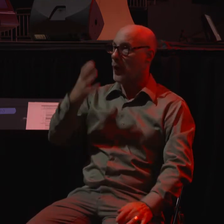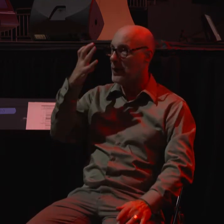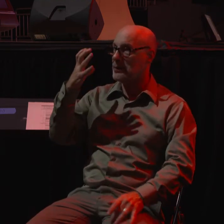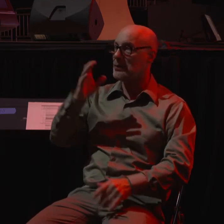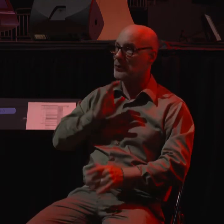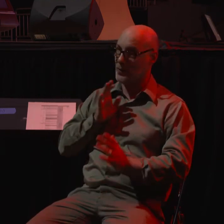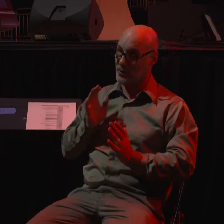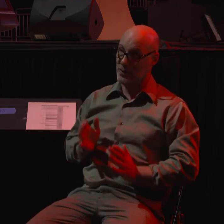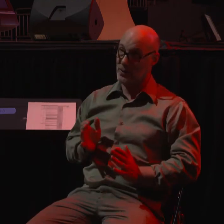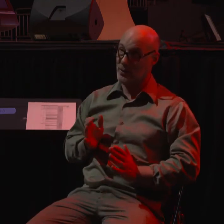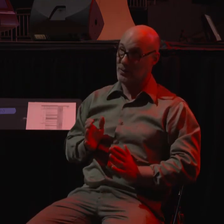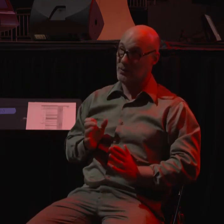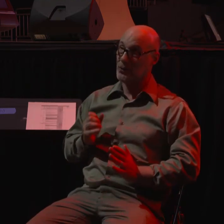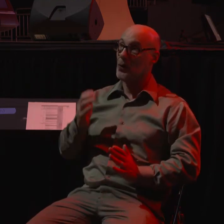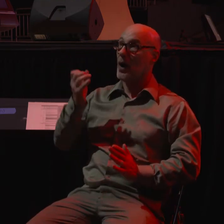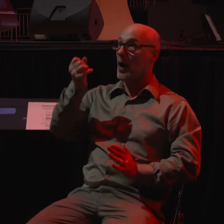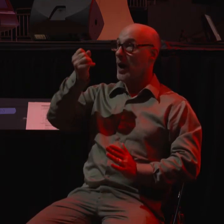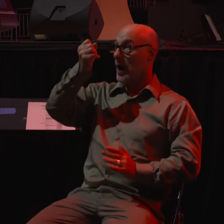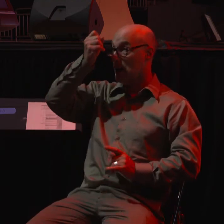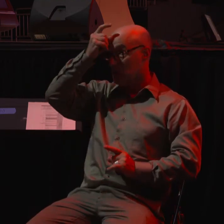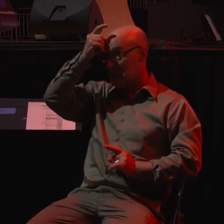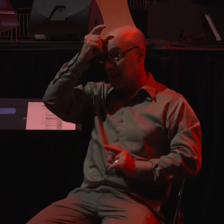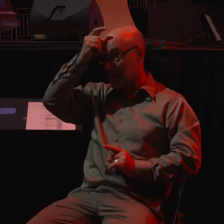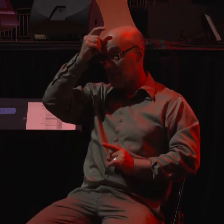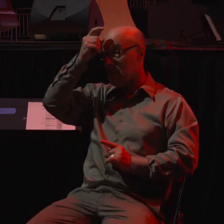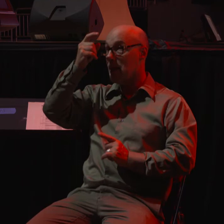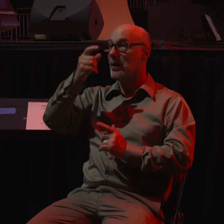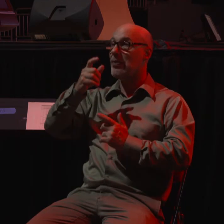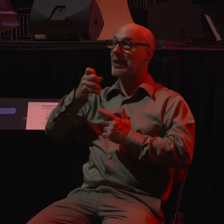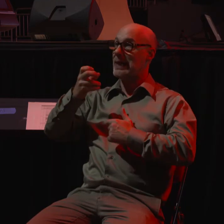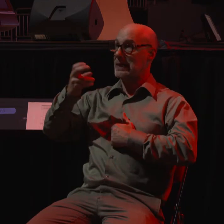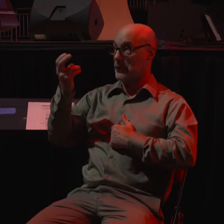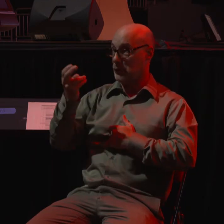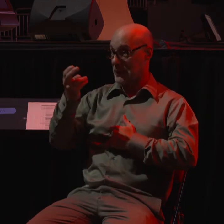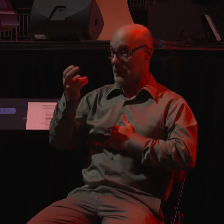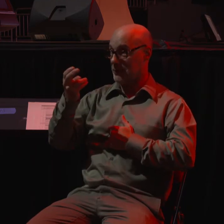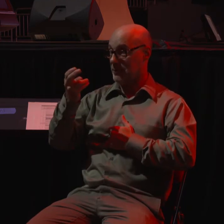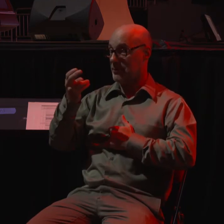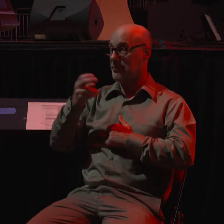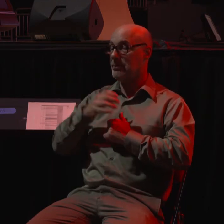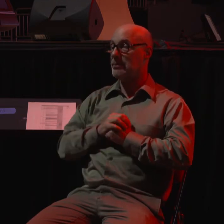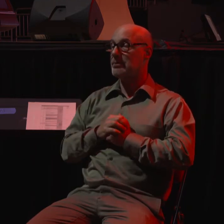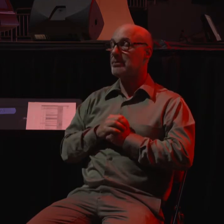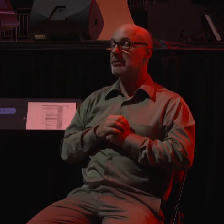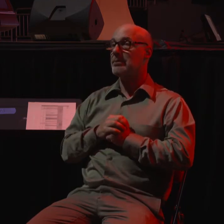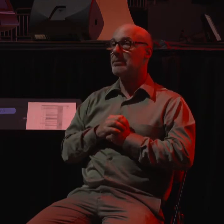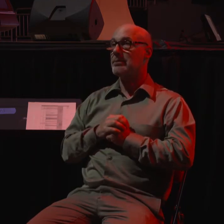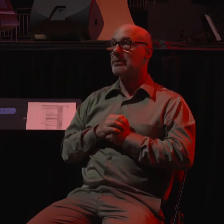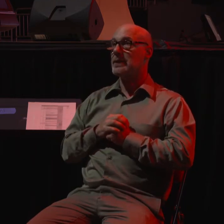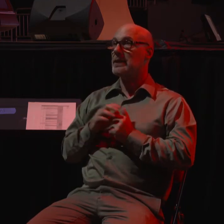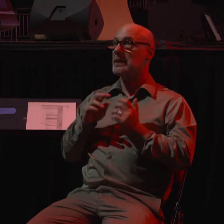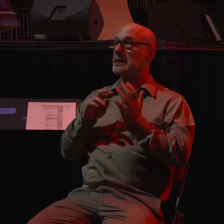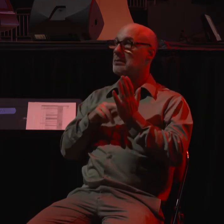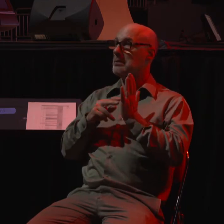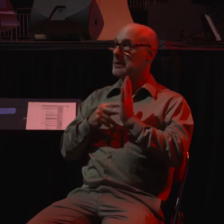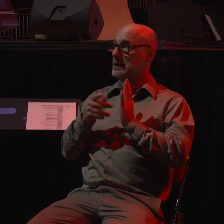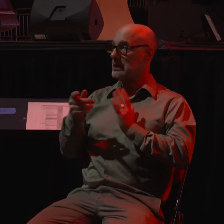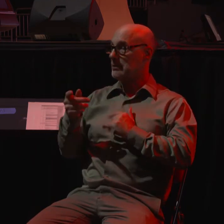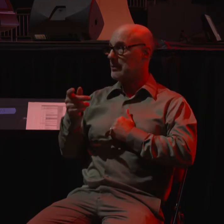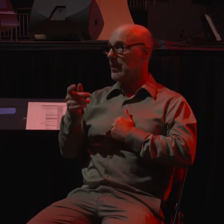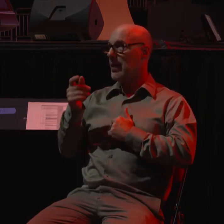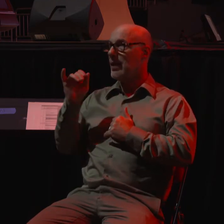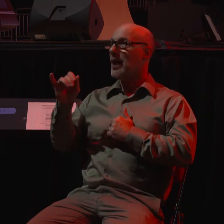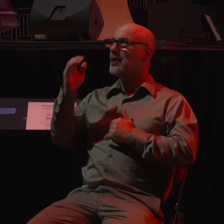the truth about African American history. So, you know, when you use some phrase about returning to some